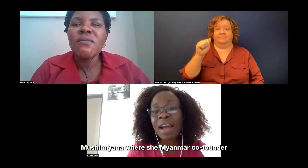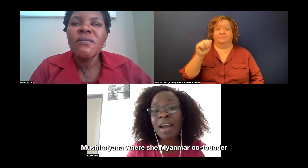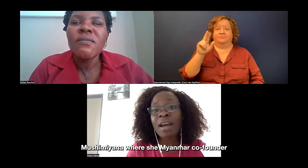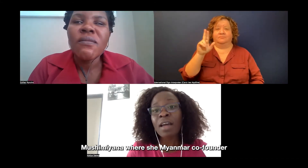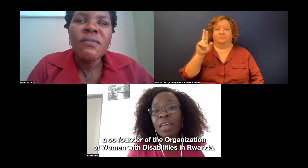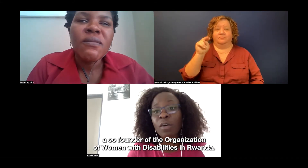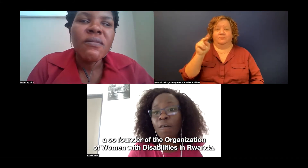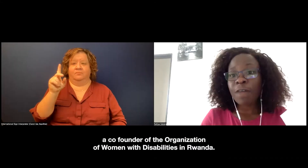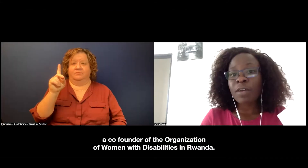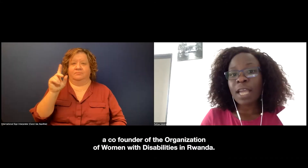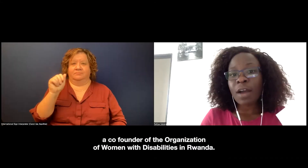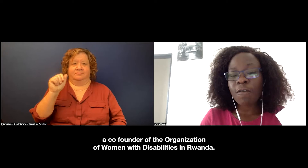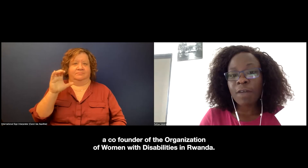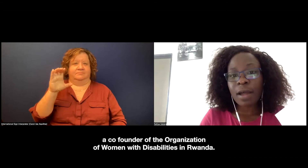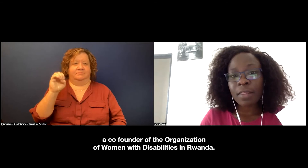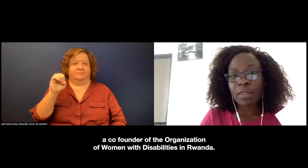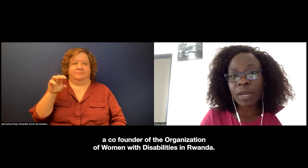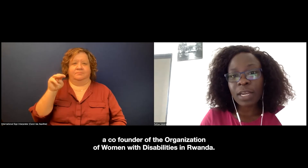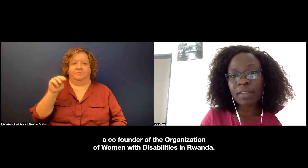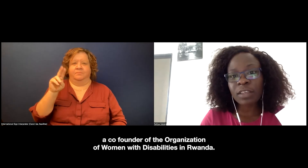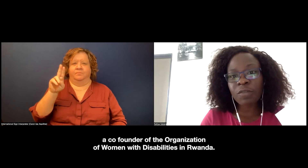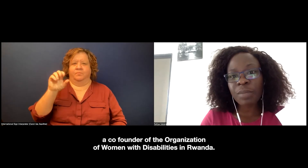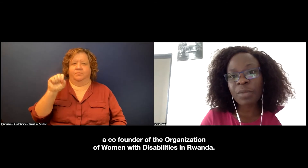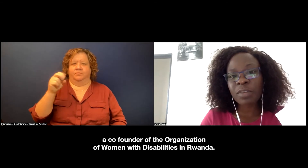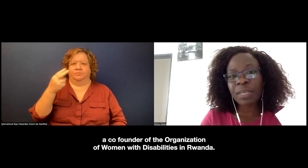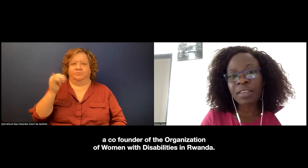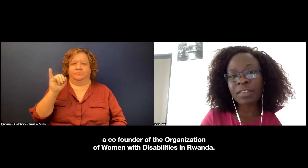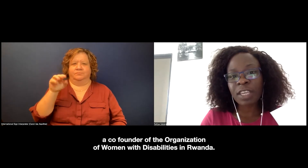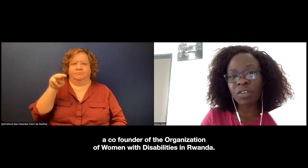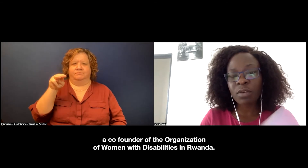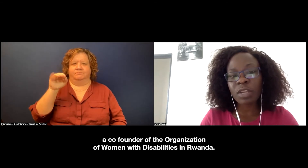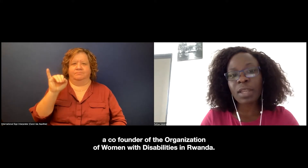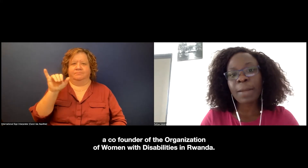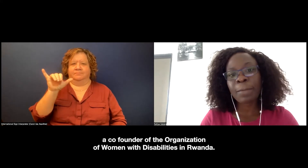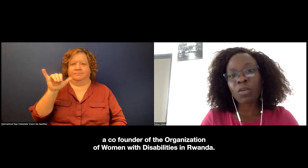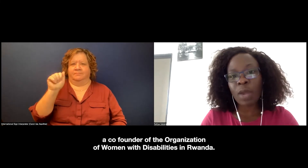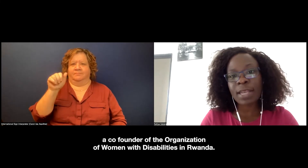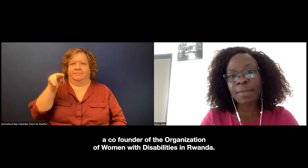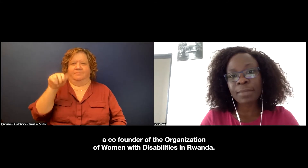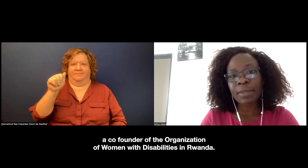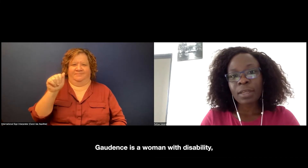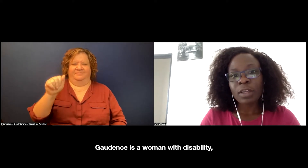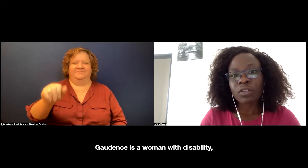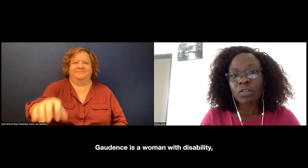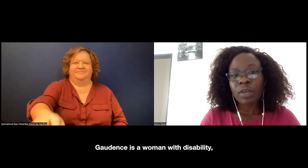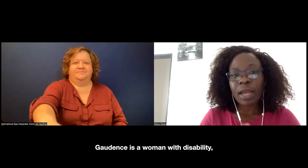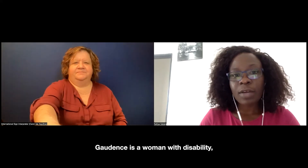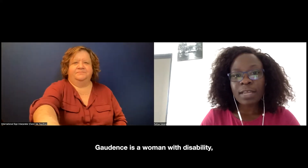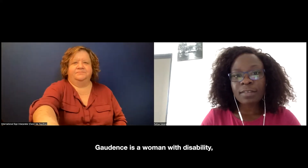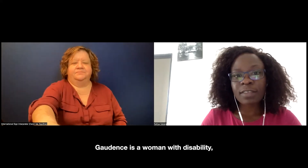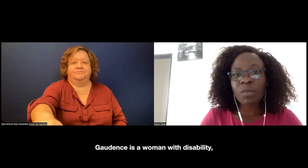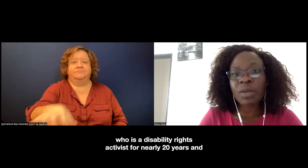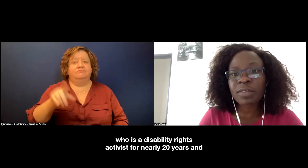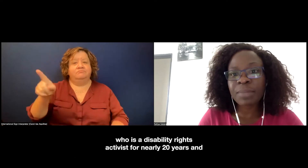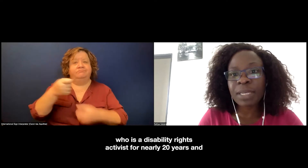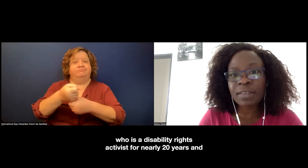Mushimiana, a co-founder of the Organization of Women with Disabilities in Rwanda. So, Gaudence